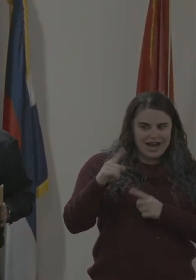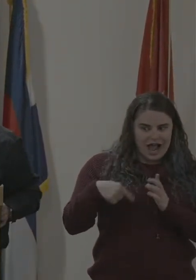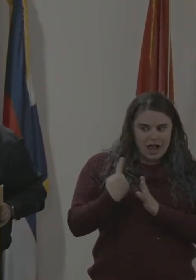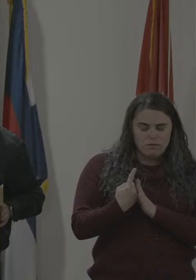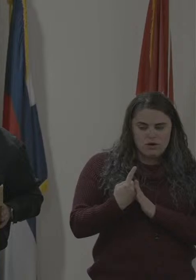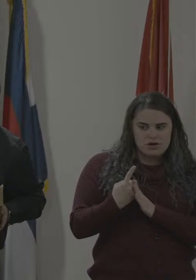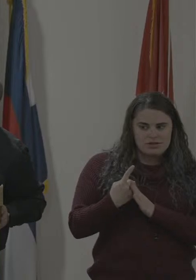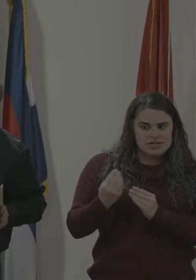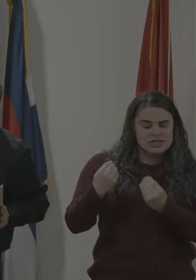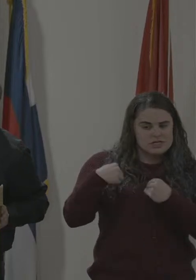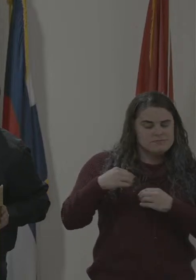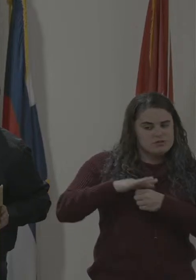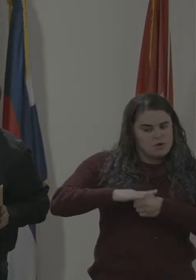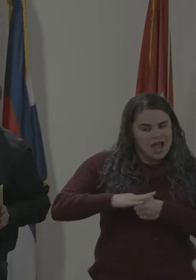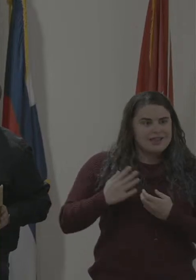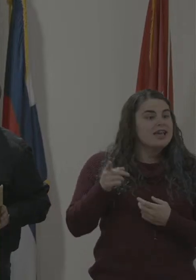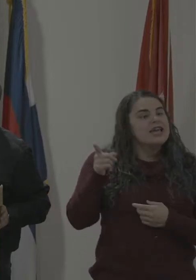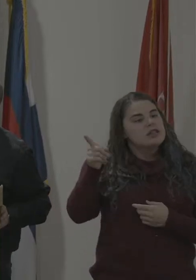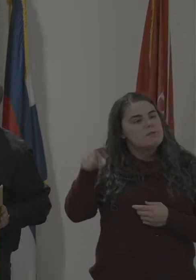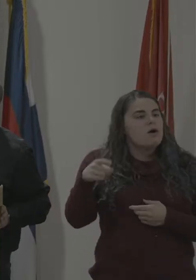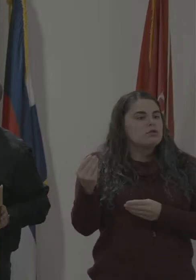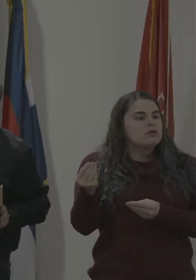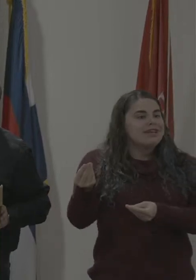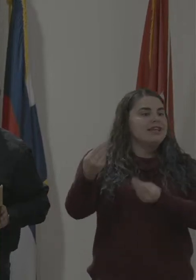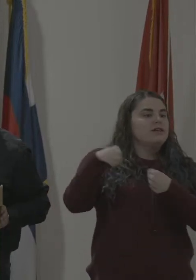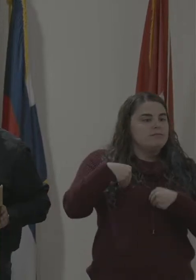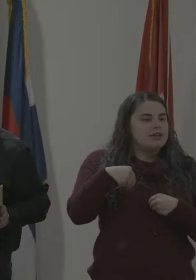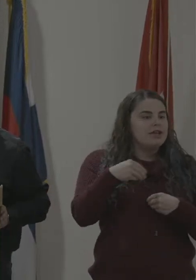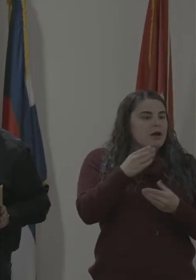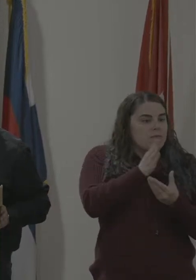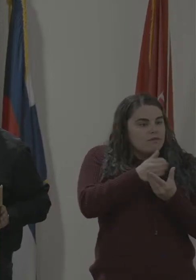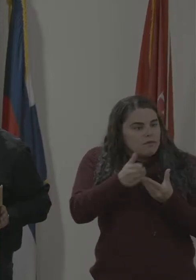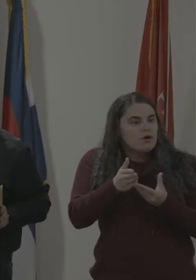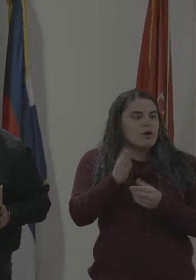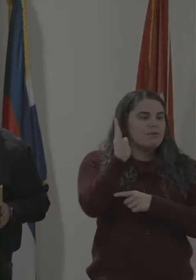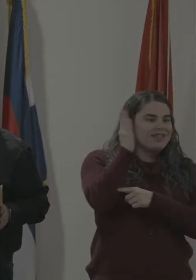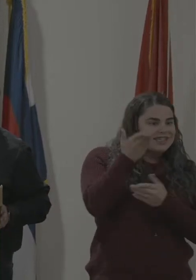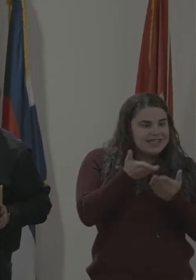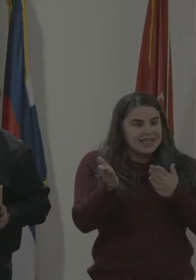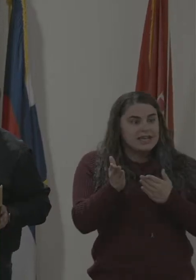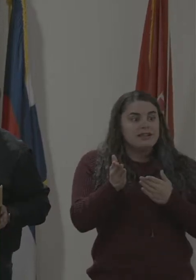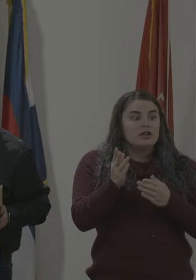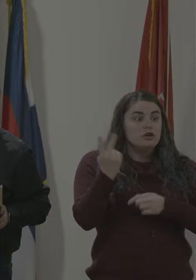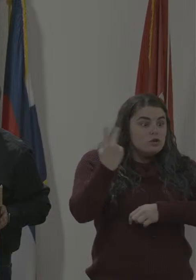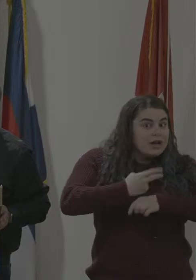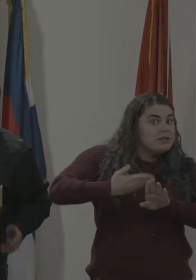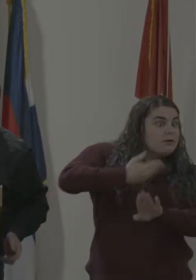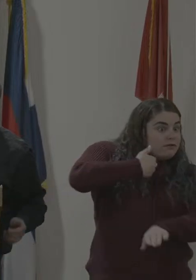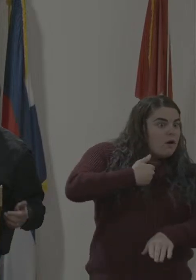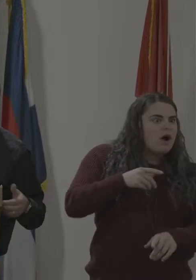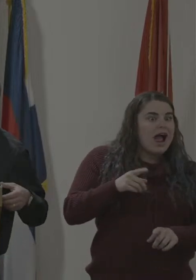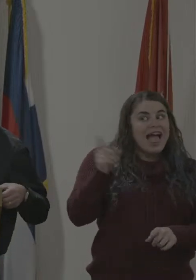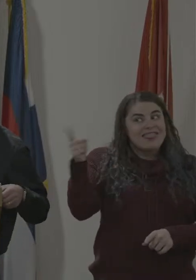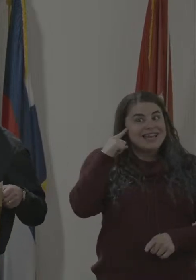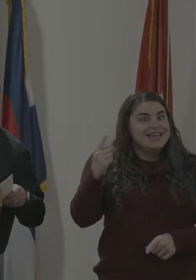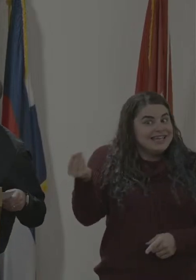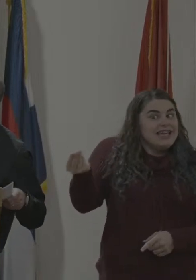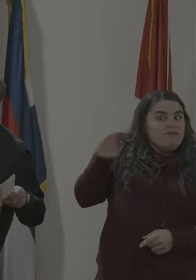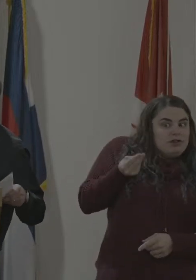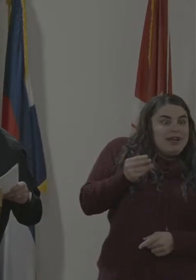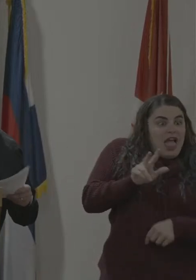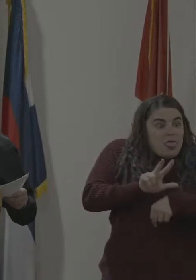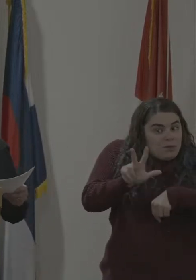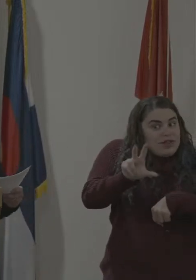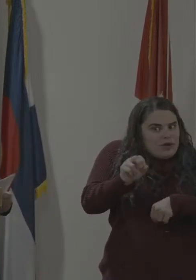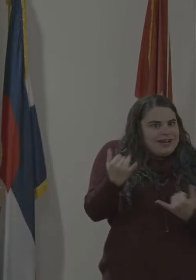They're supposed to turn in the portfolio presentations about 48 hours prior to, and I think you turned it in at like 3:30 today. So.